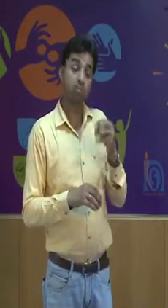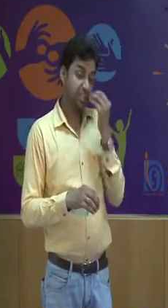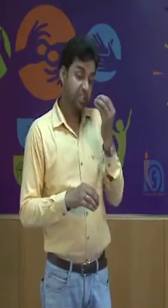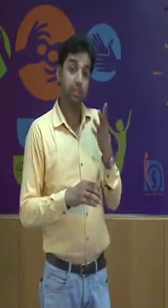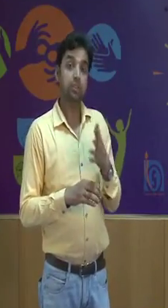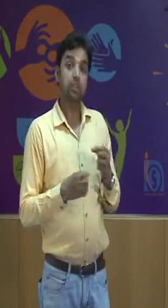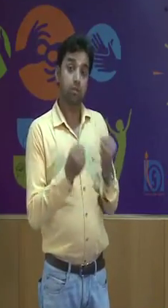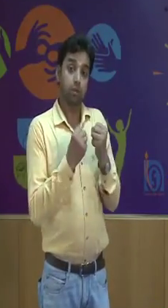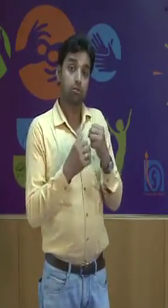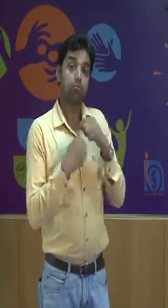it.